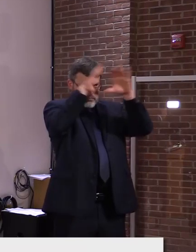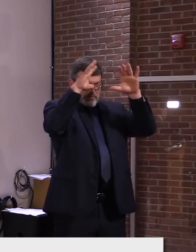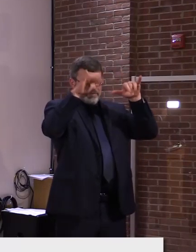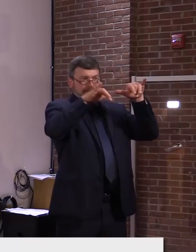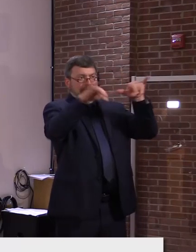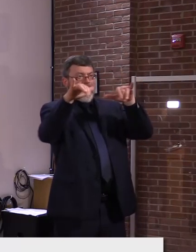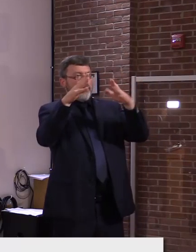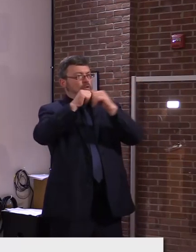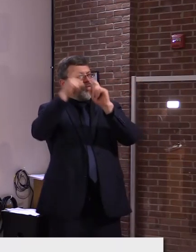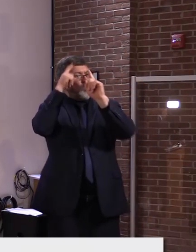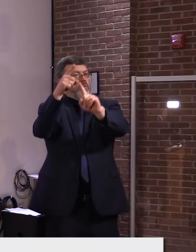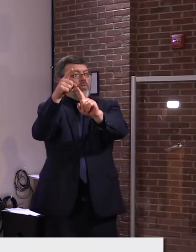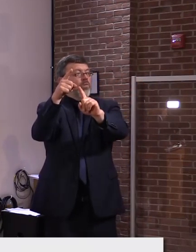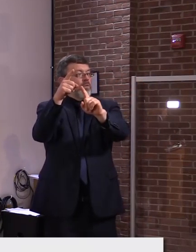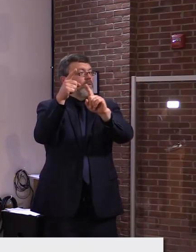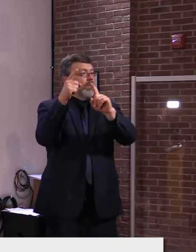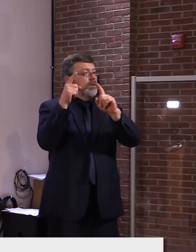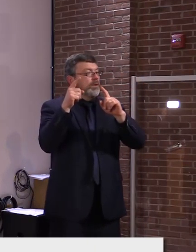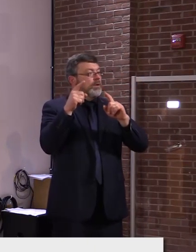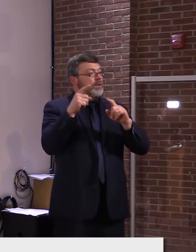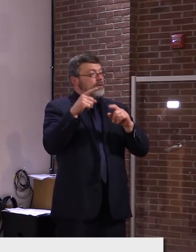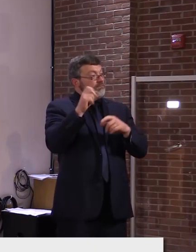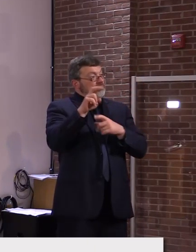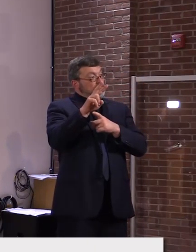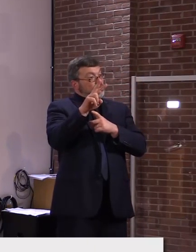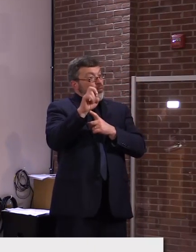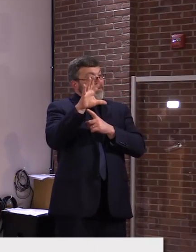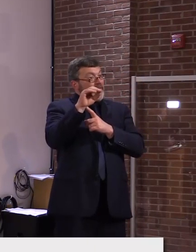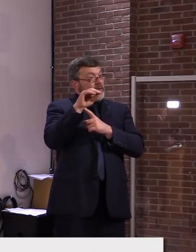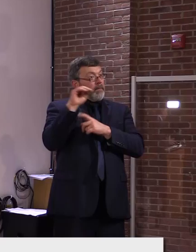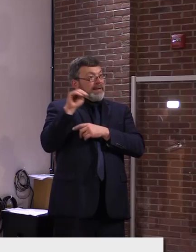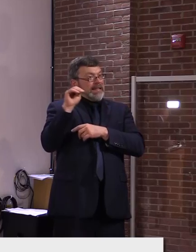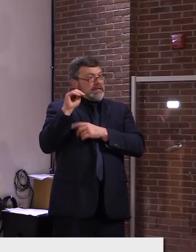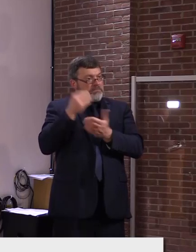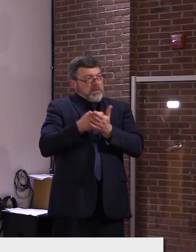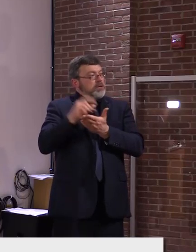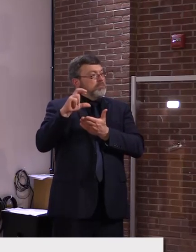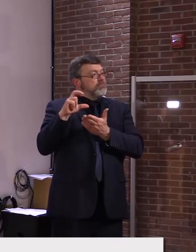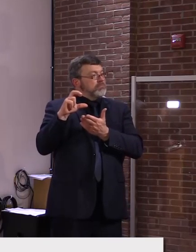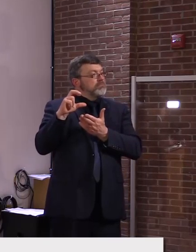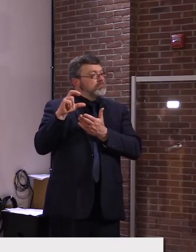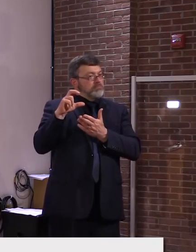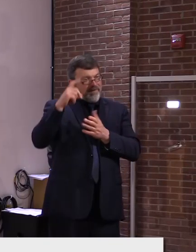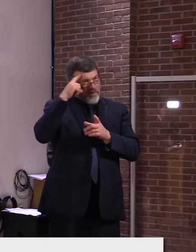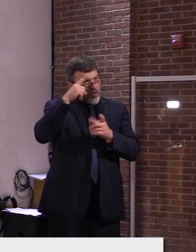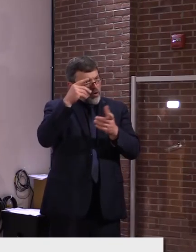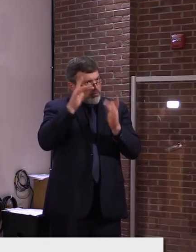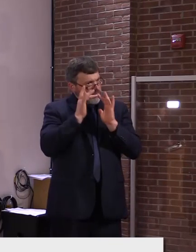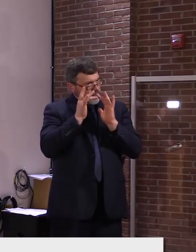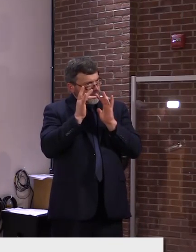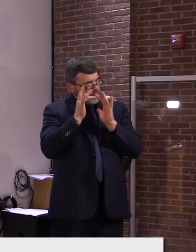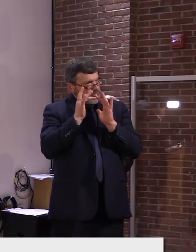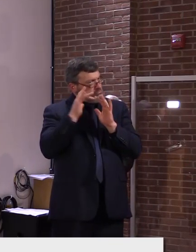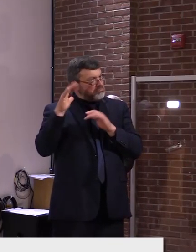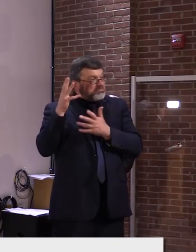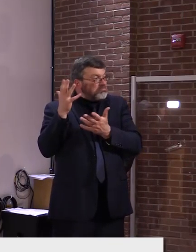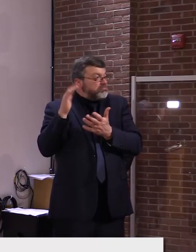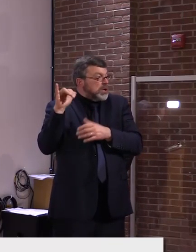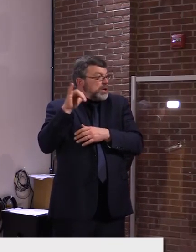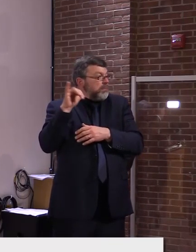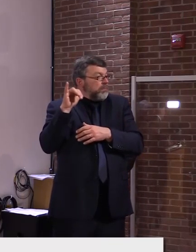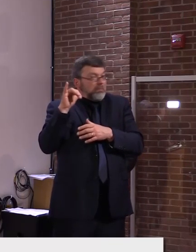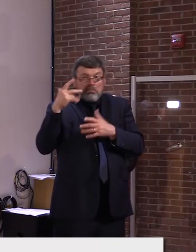$250 million is intended to be used for broadband. So we're in agreement on that, and I just want to make sure that everyone understands